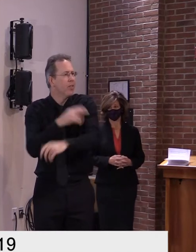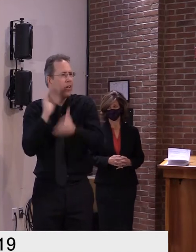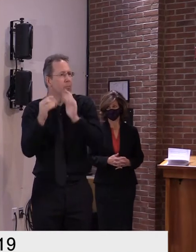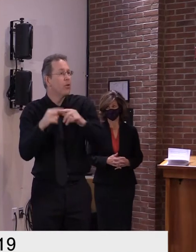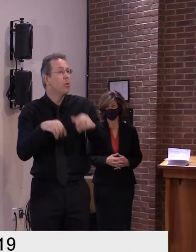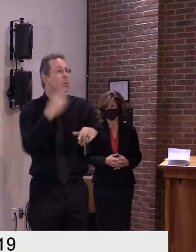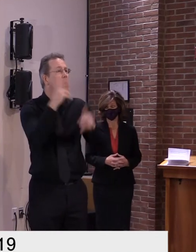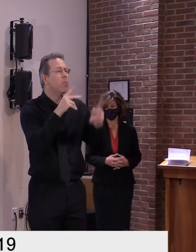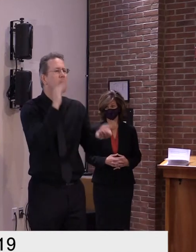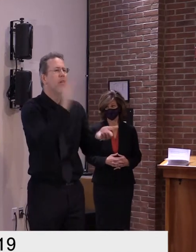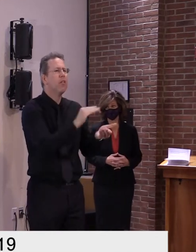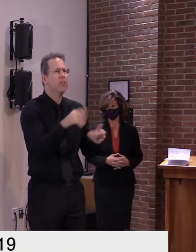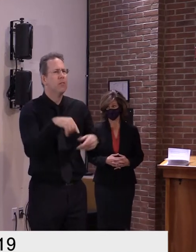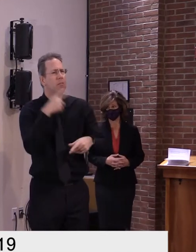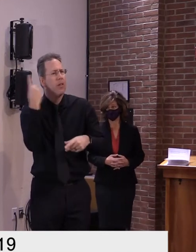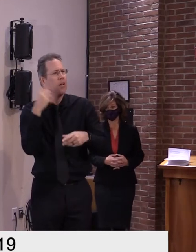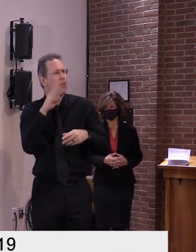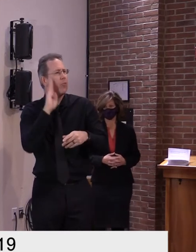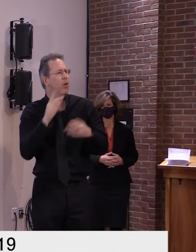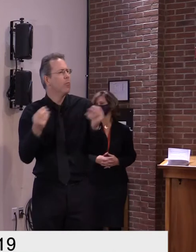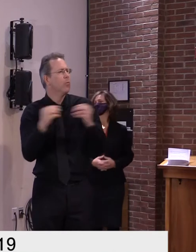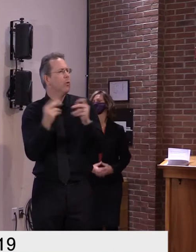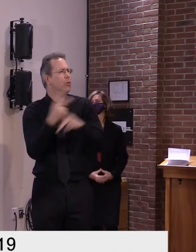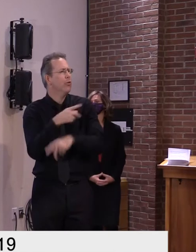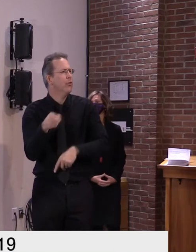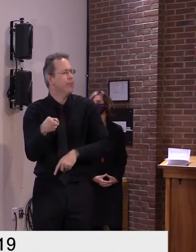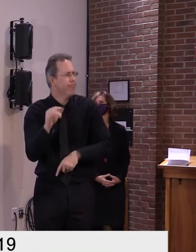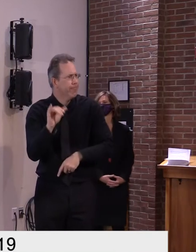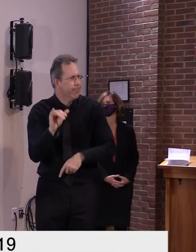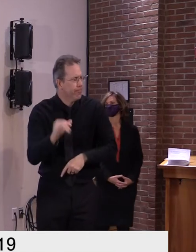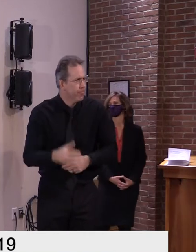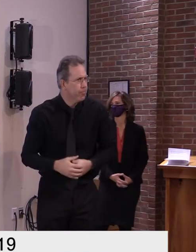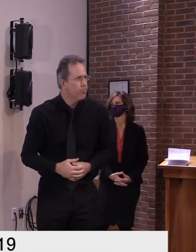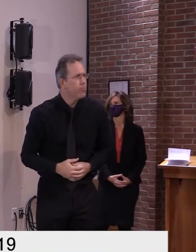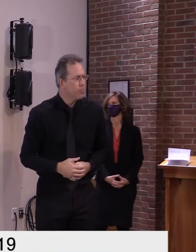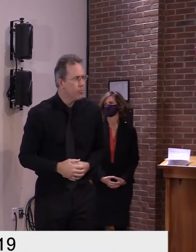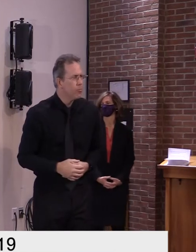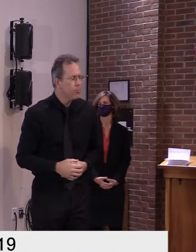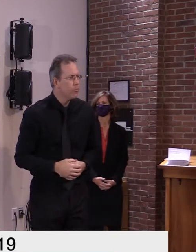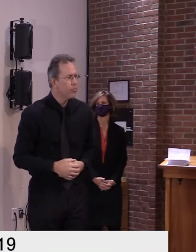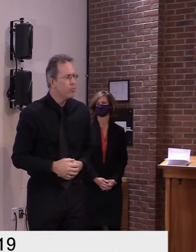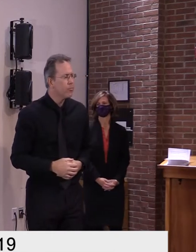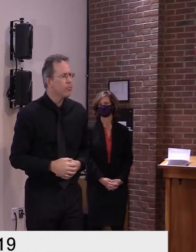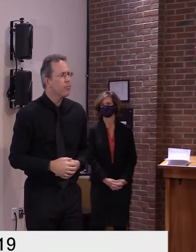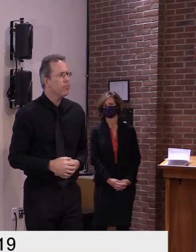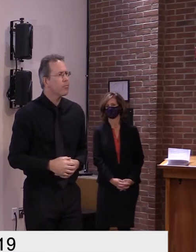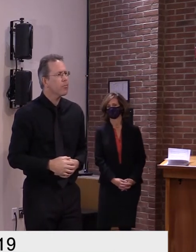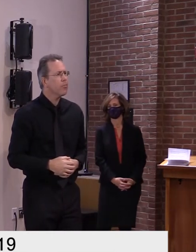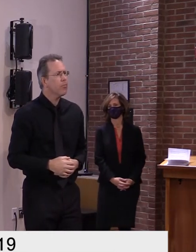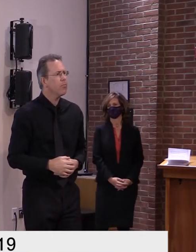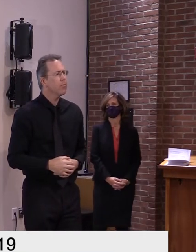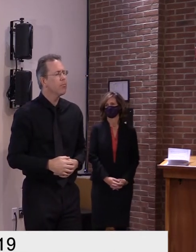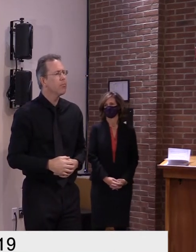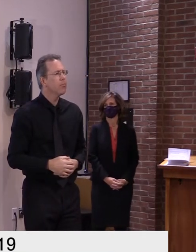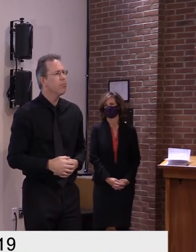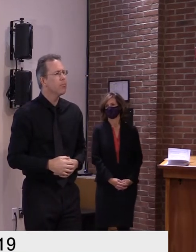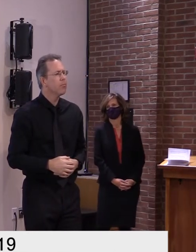make up in our total population in the state. So they're already in a